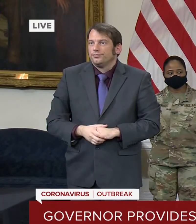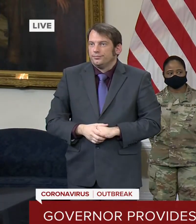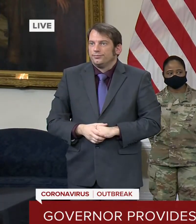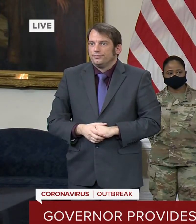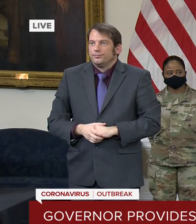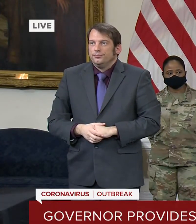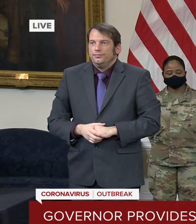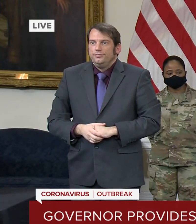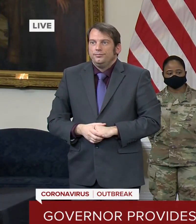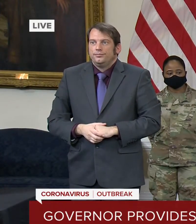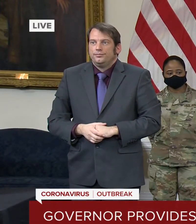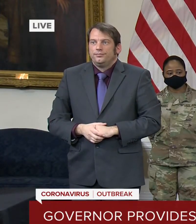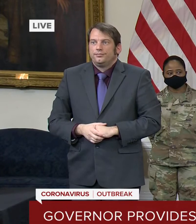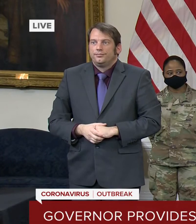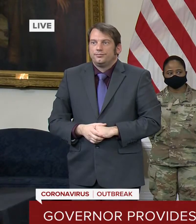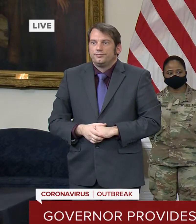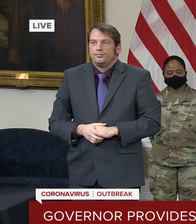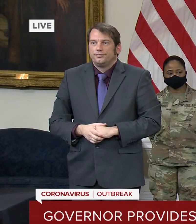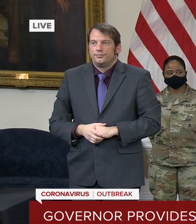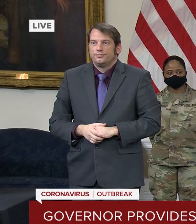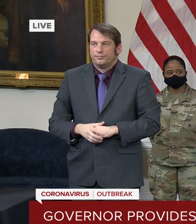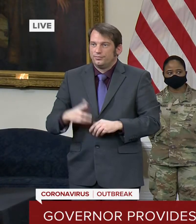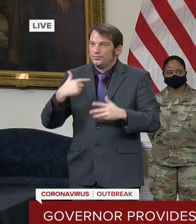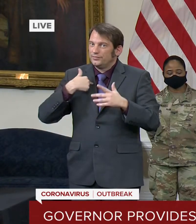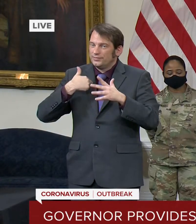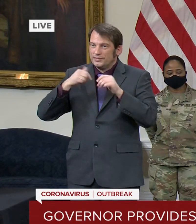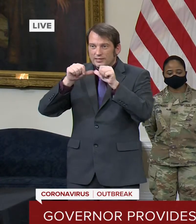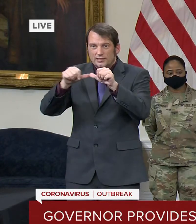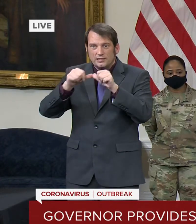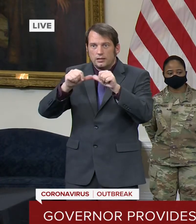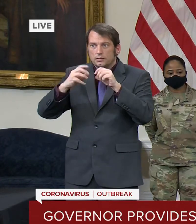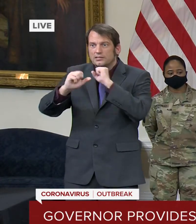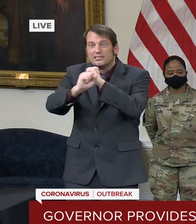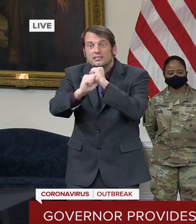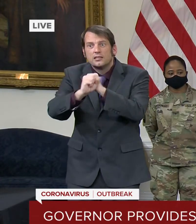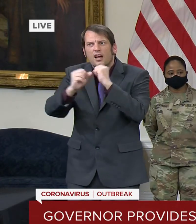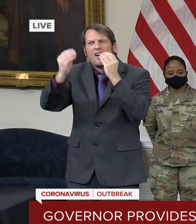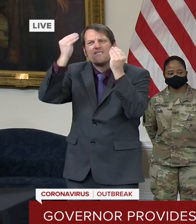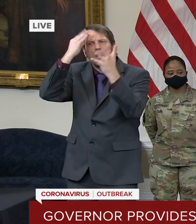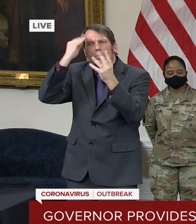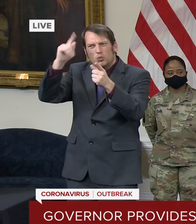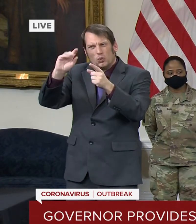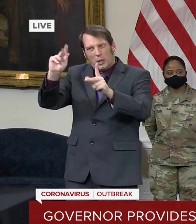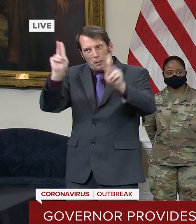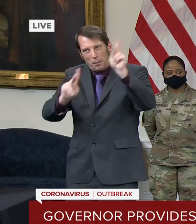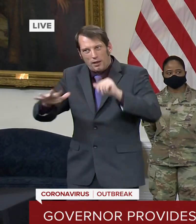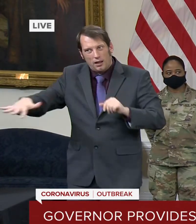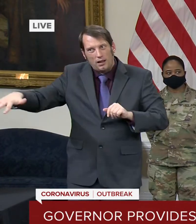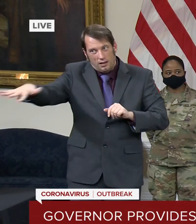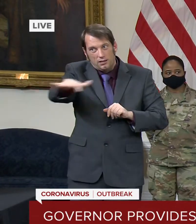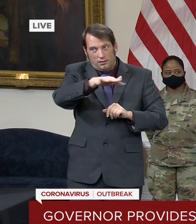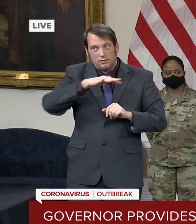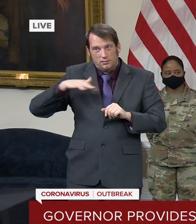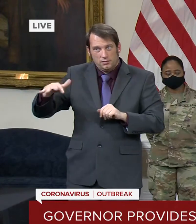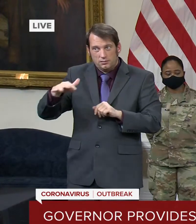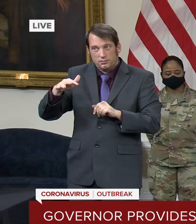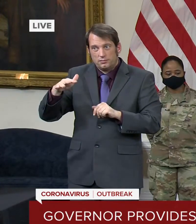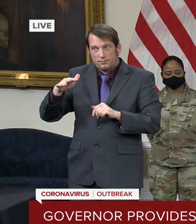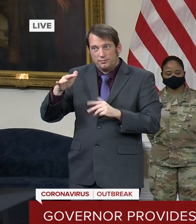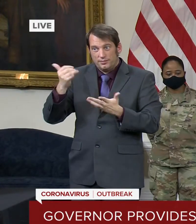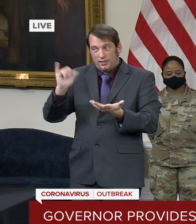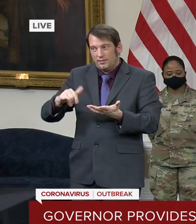a major public information campaign to encourage folks. But let me give you an example of the problem we're talking about with the